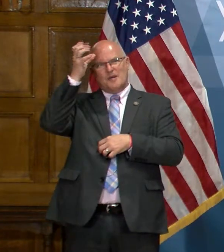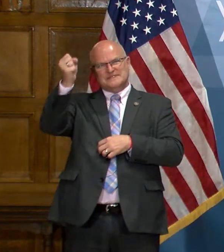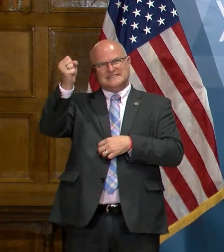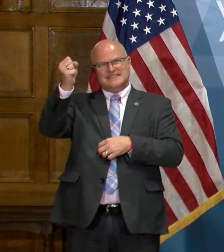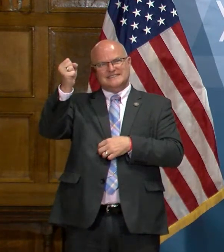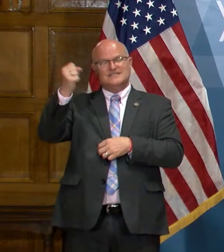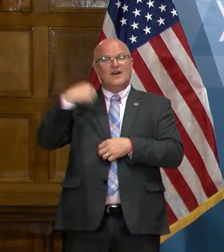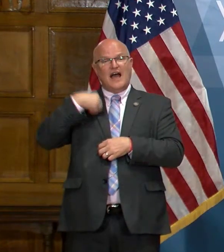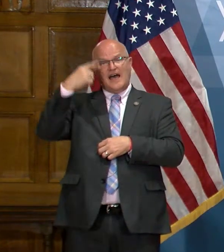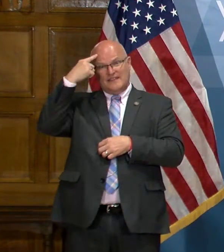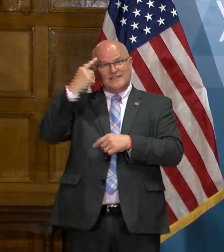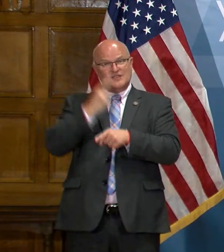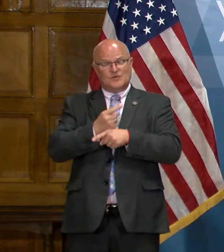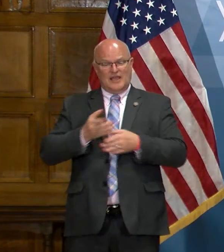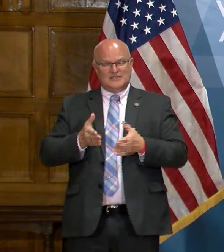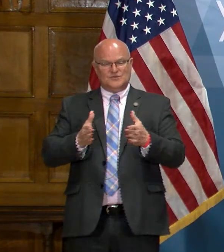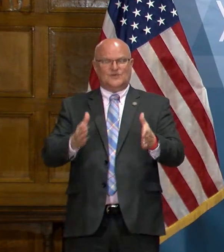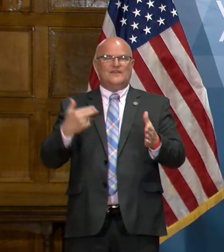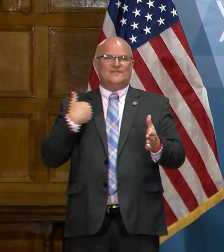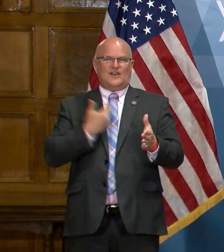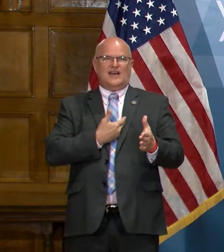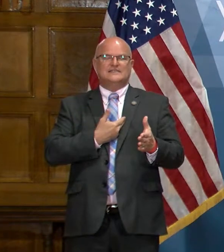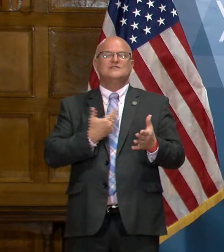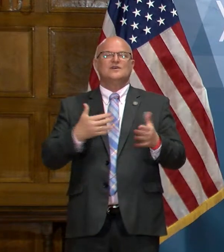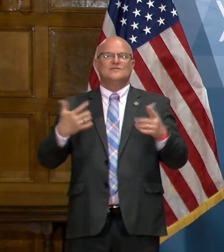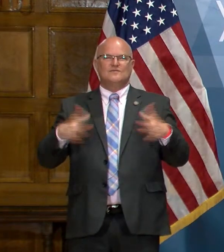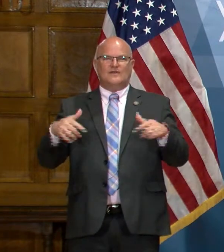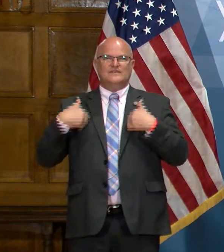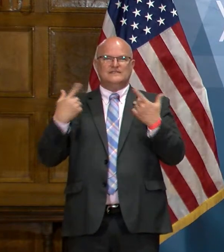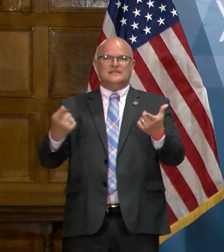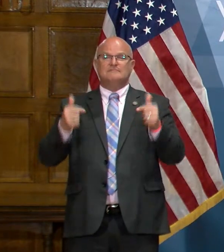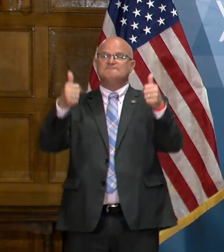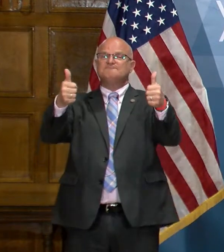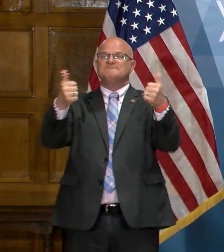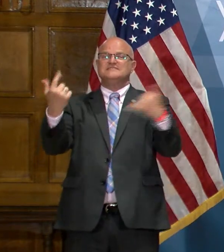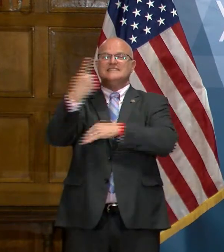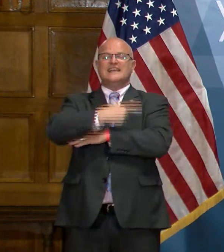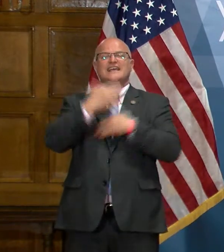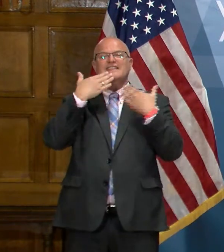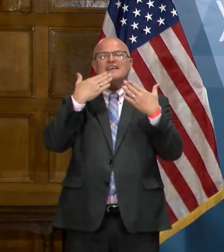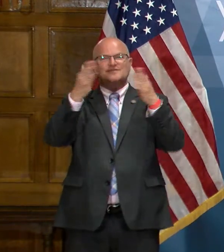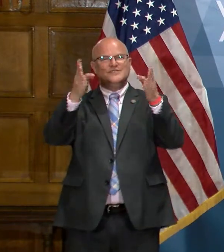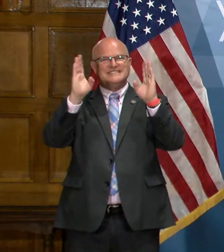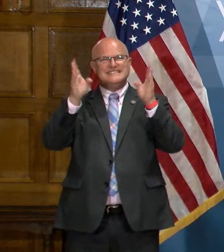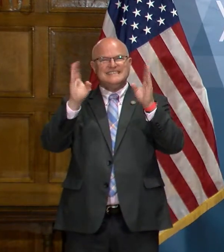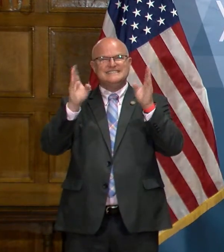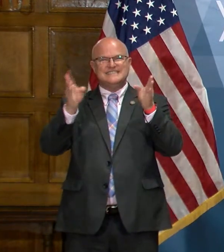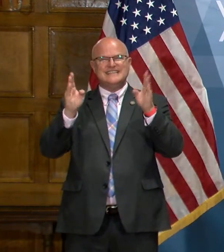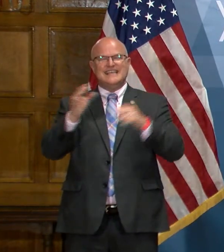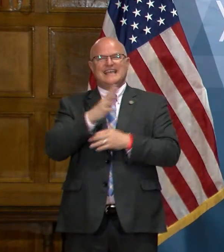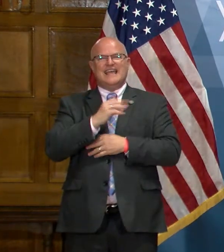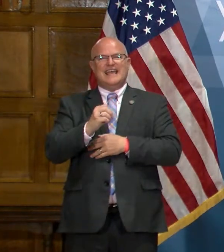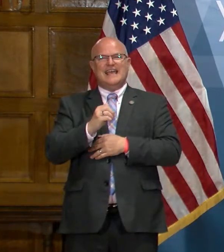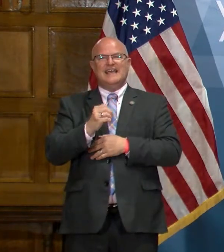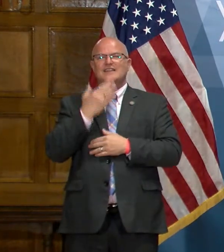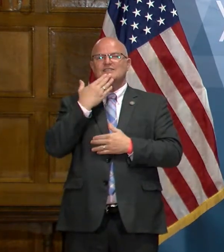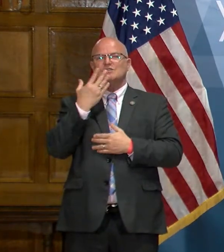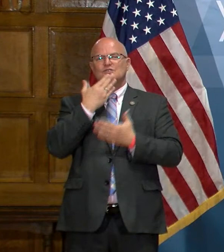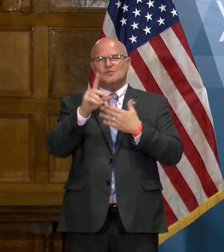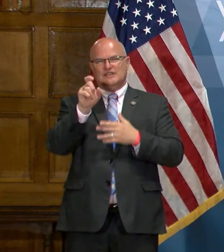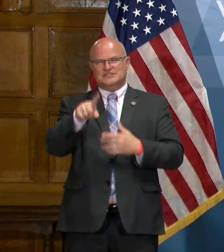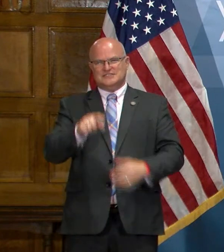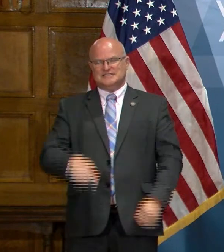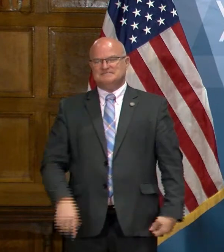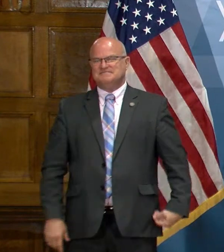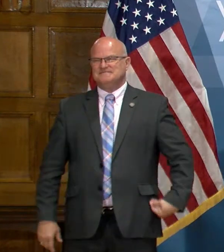So I think that's the right direction for us, and that's what we've done. Y'all been great today. Thank you for your attention and the questions.